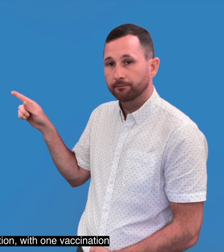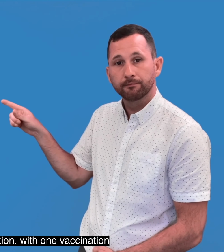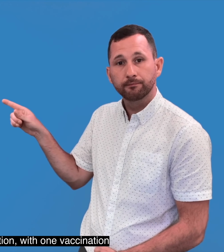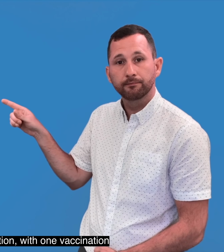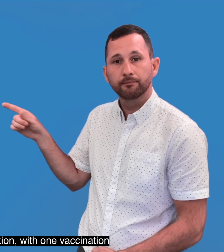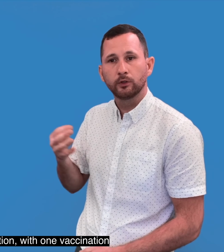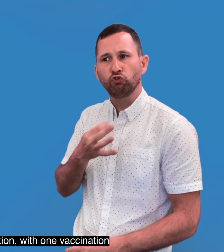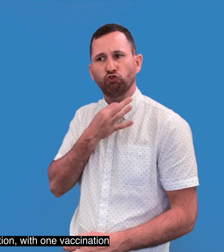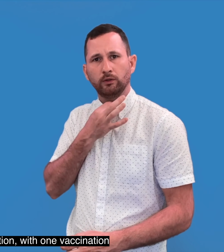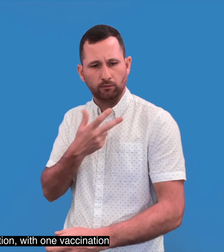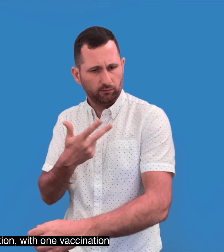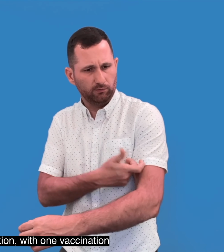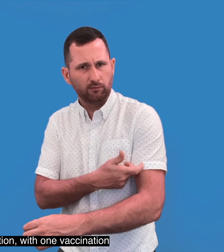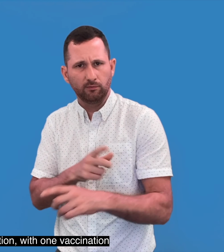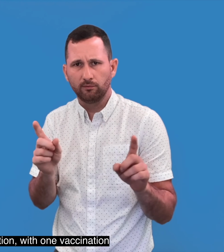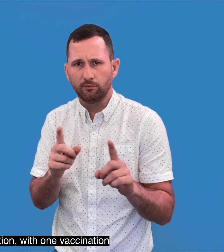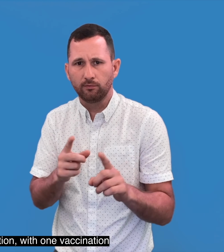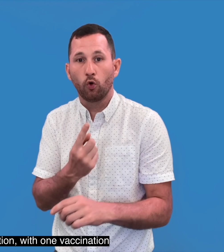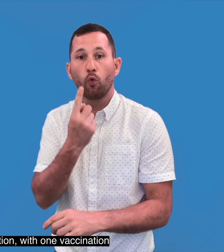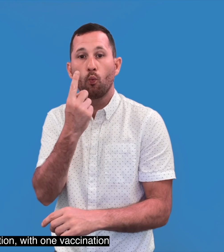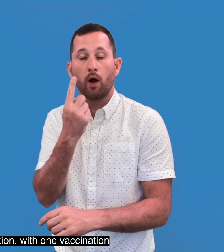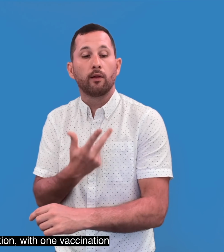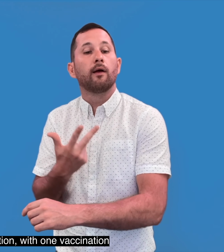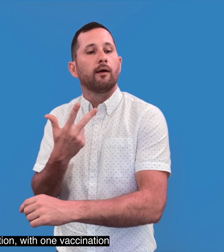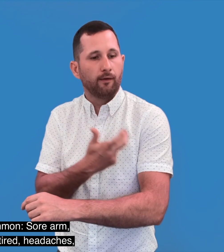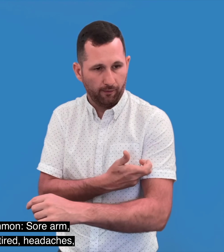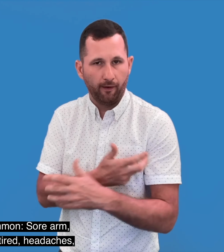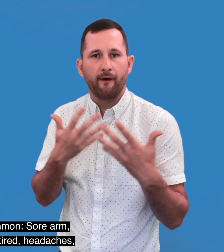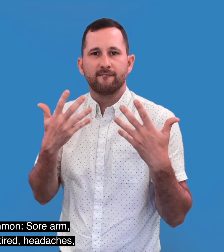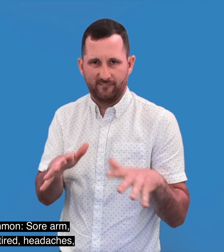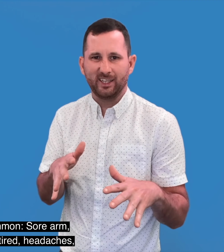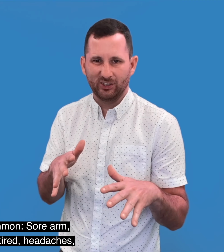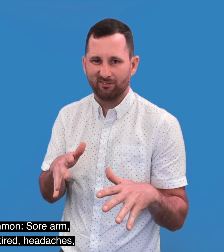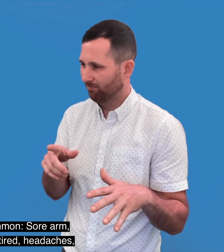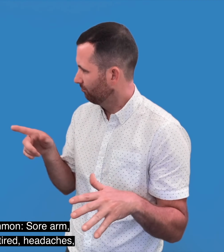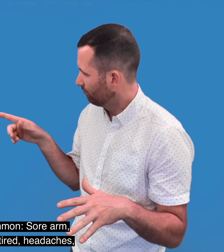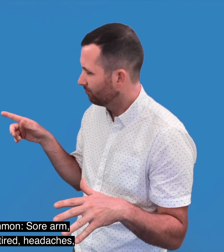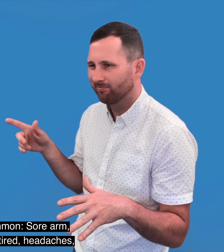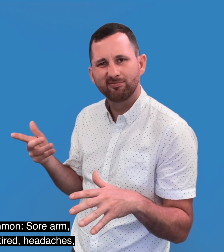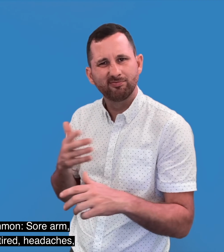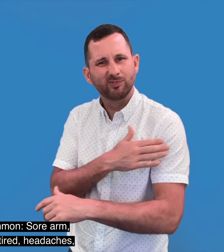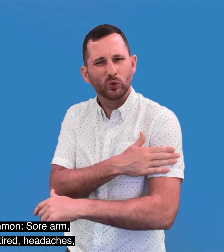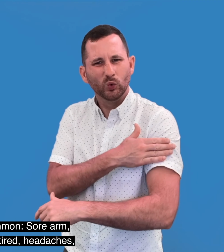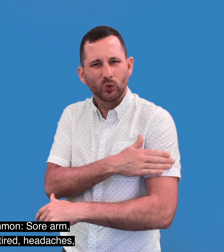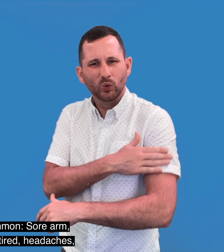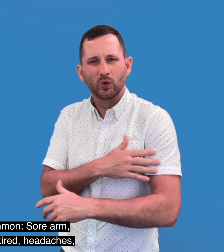Risk of vaccination, with 1 vaccination, uncommon, sore arm, feeling